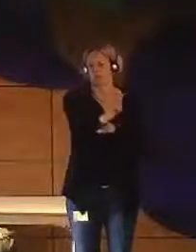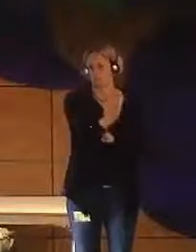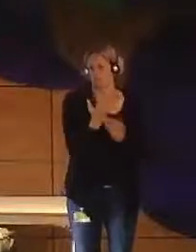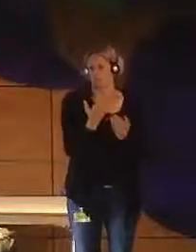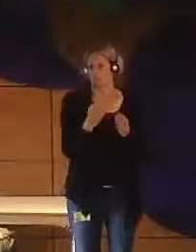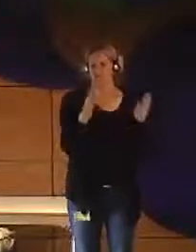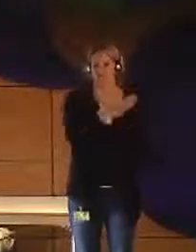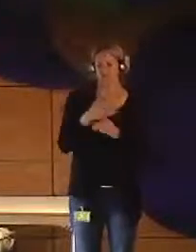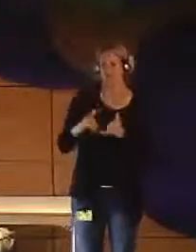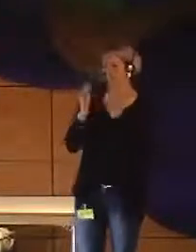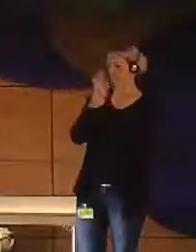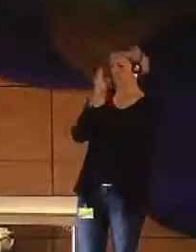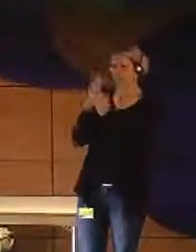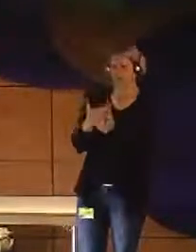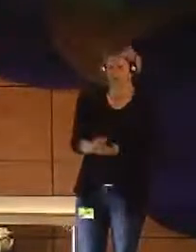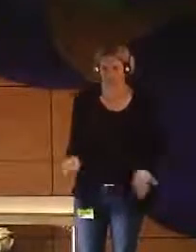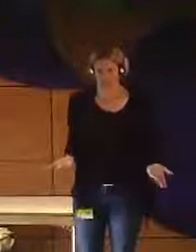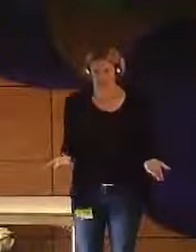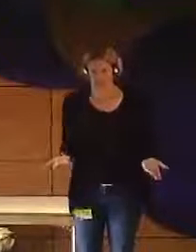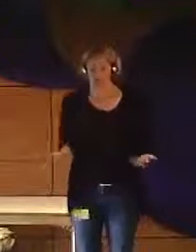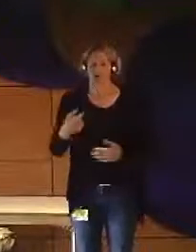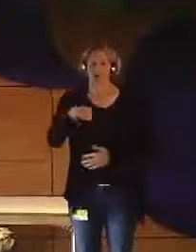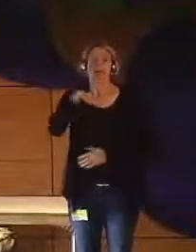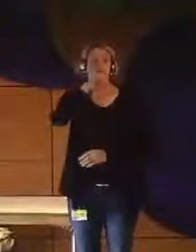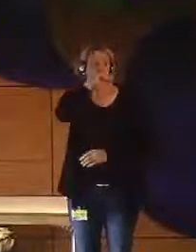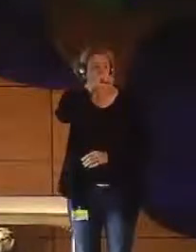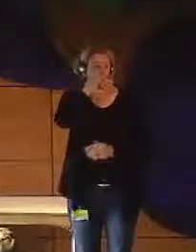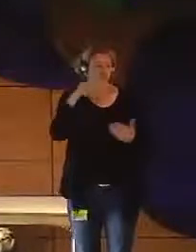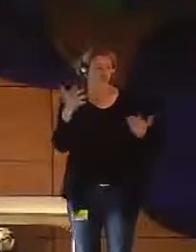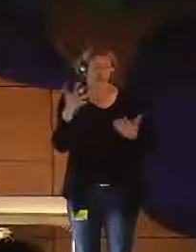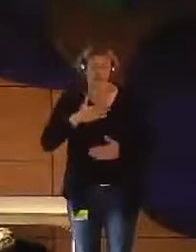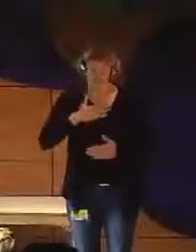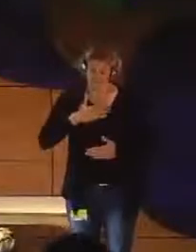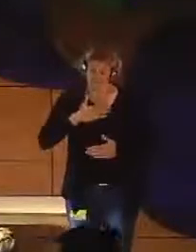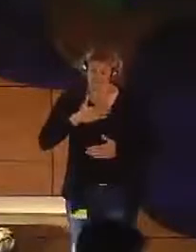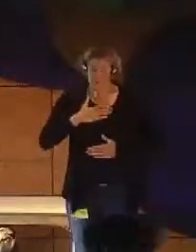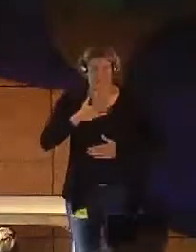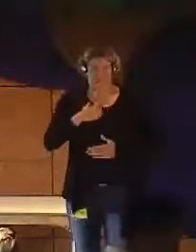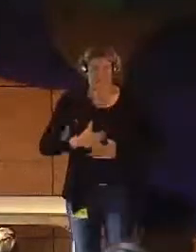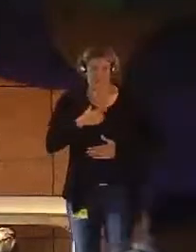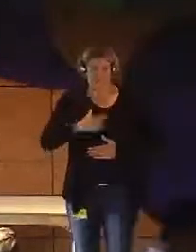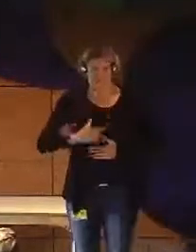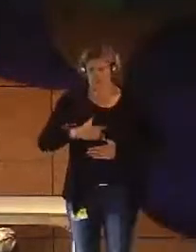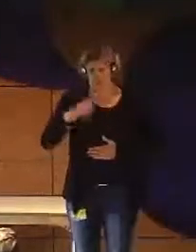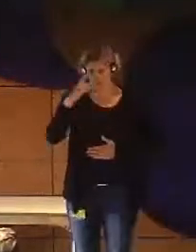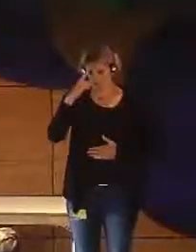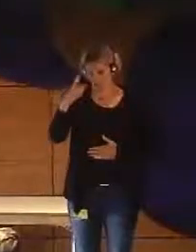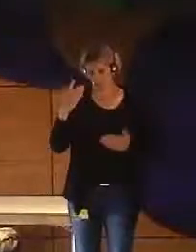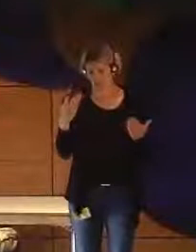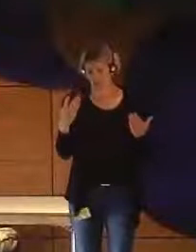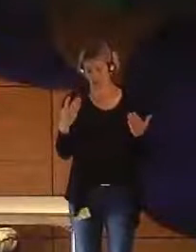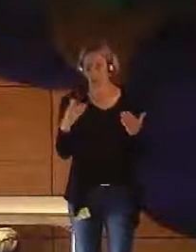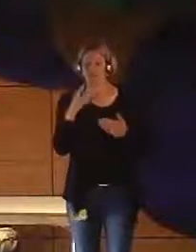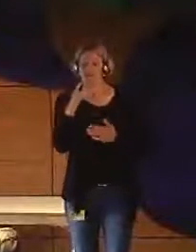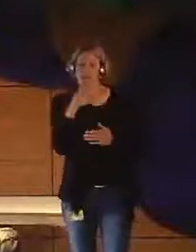personal preference, but I know it's only a personal preference, is where it's appropriate, I think you should start early